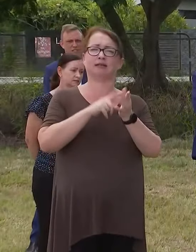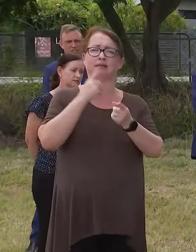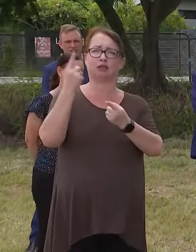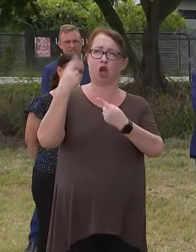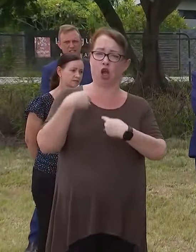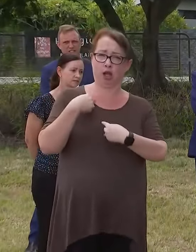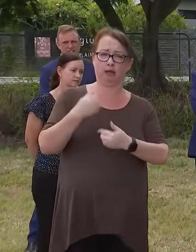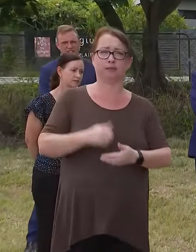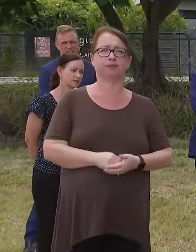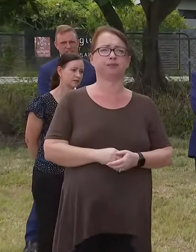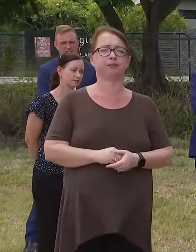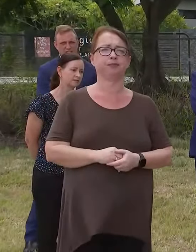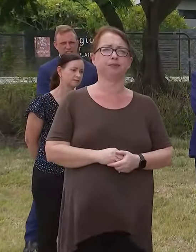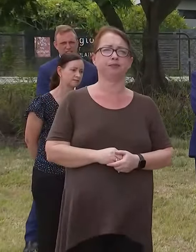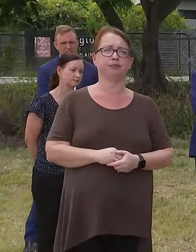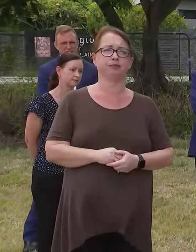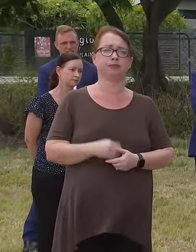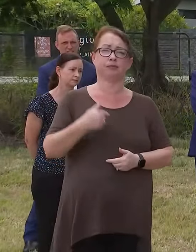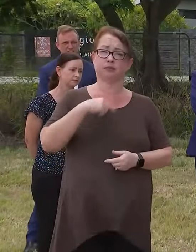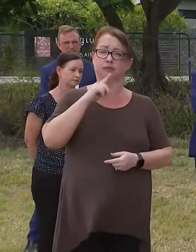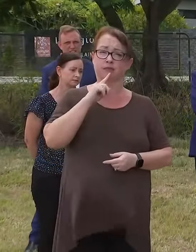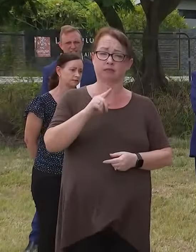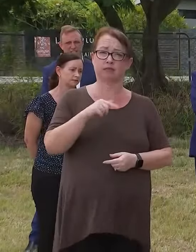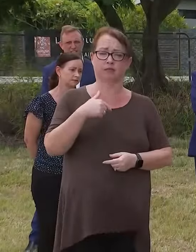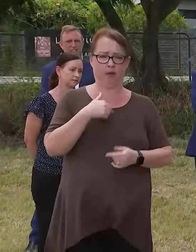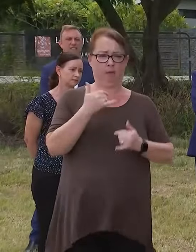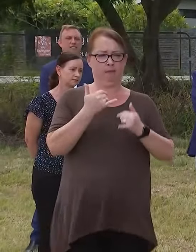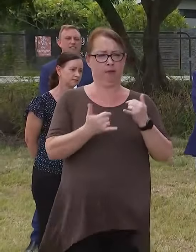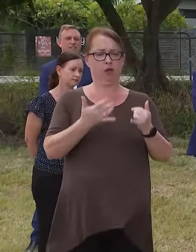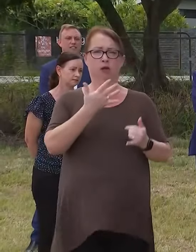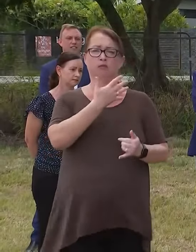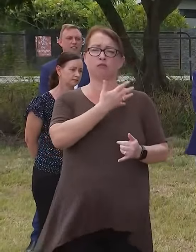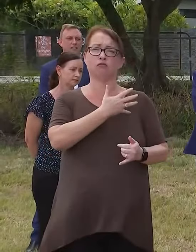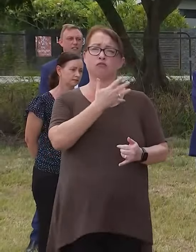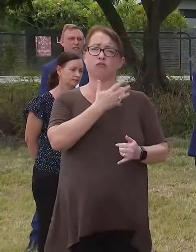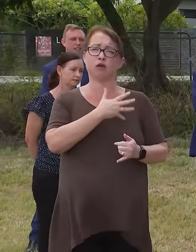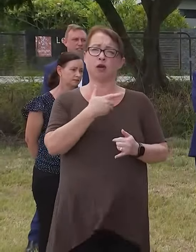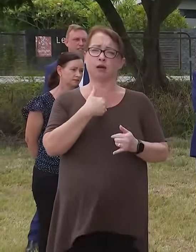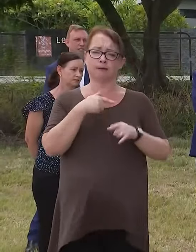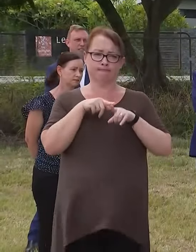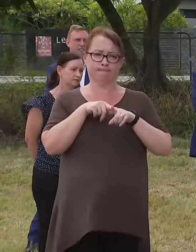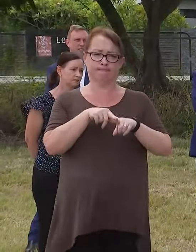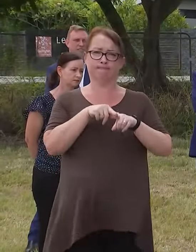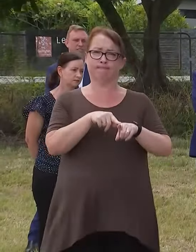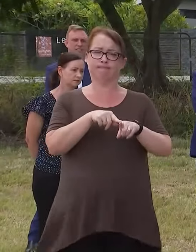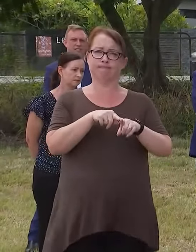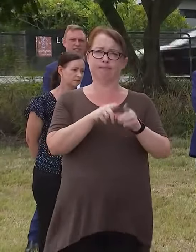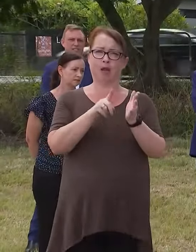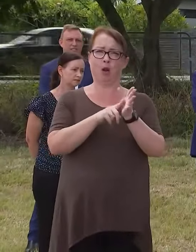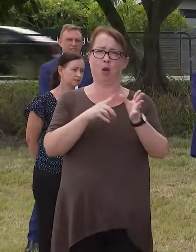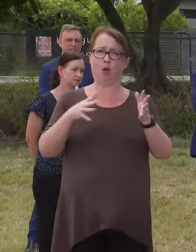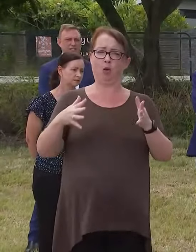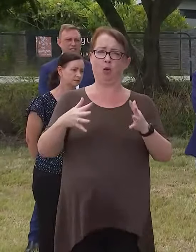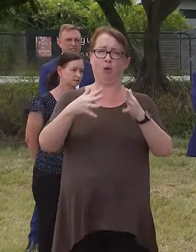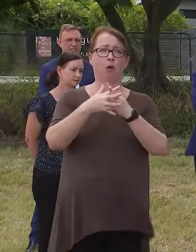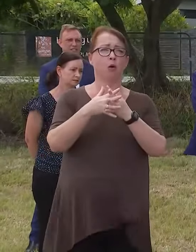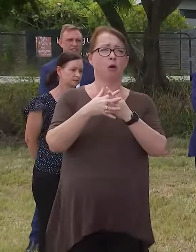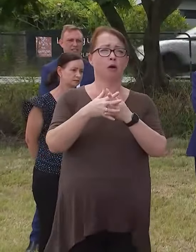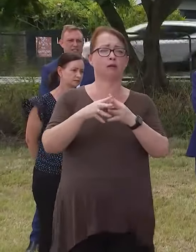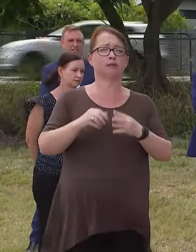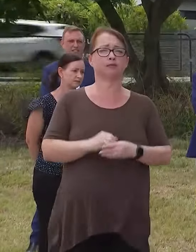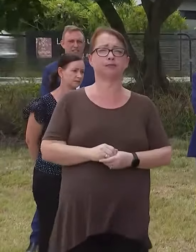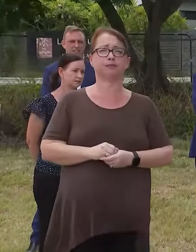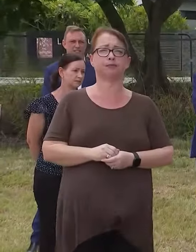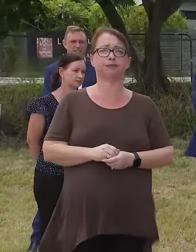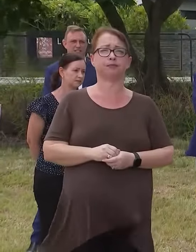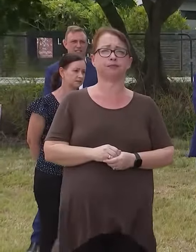say, I pride myself in acting in accordance with the law and discharging my